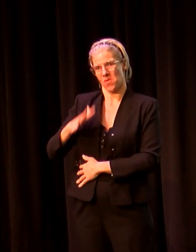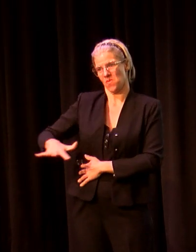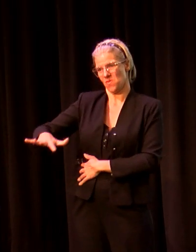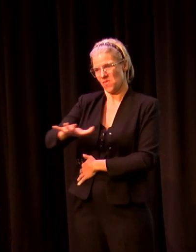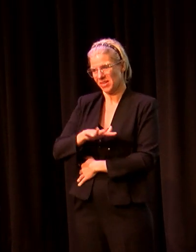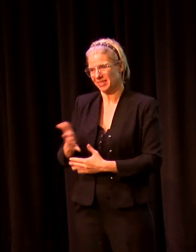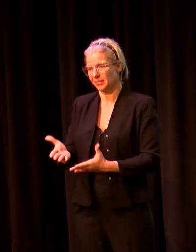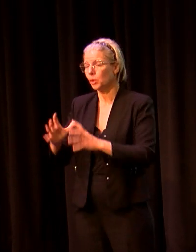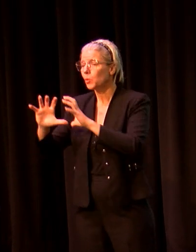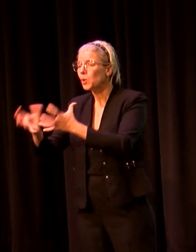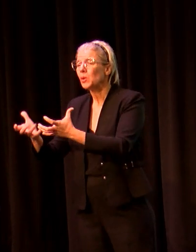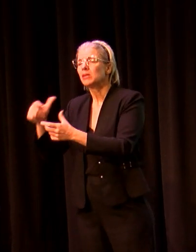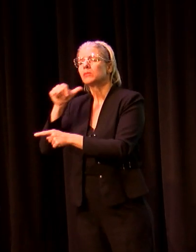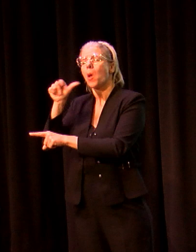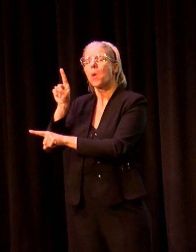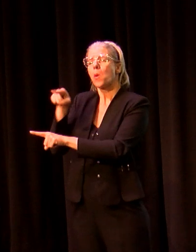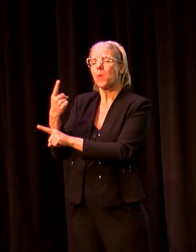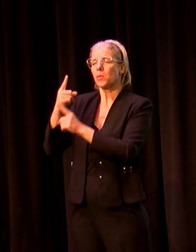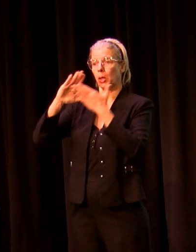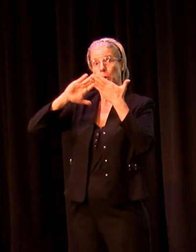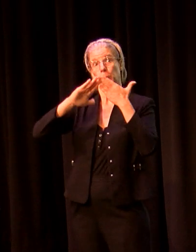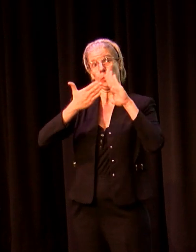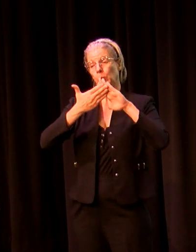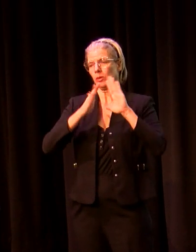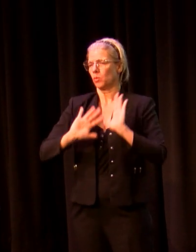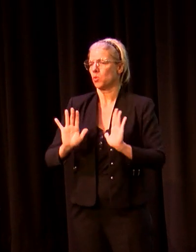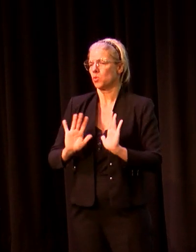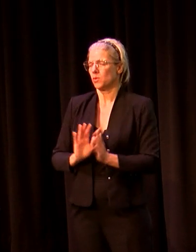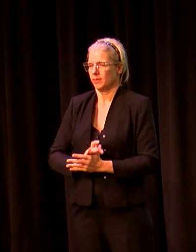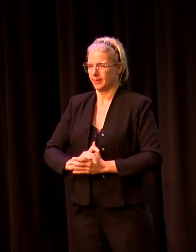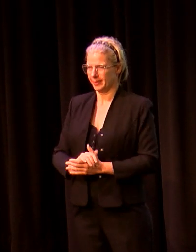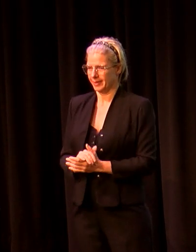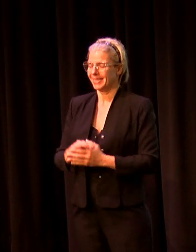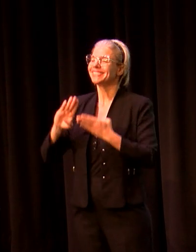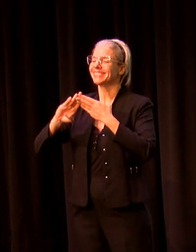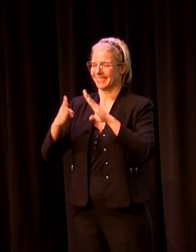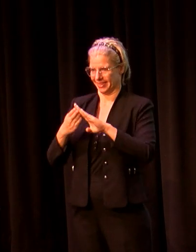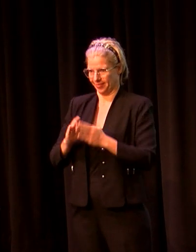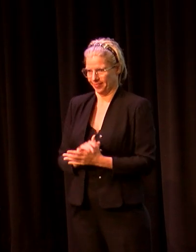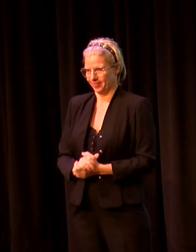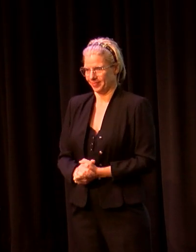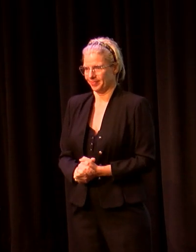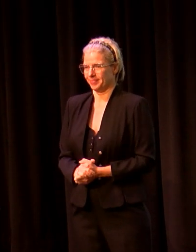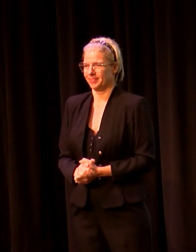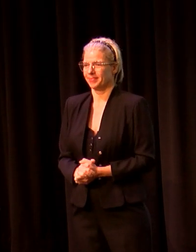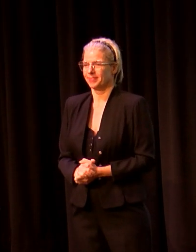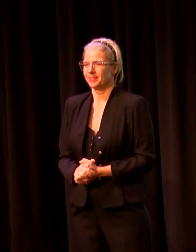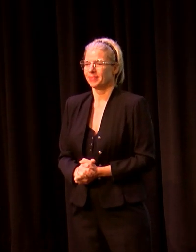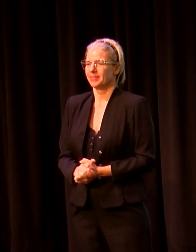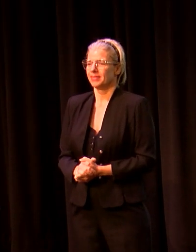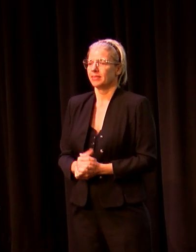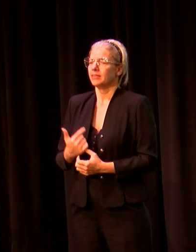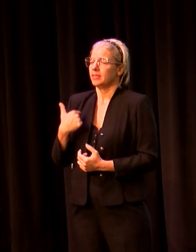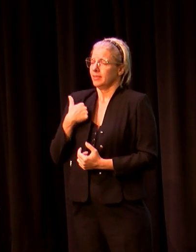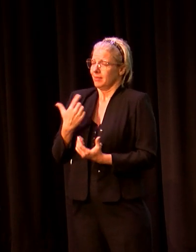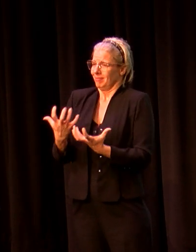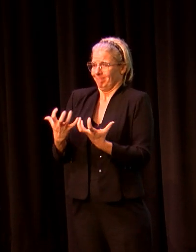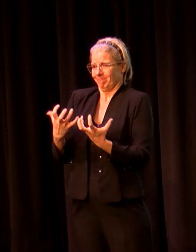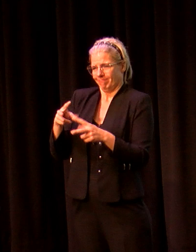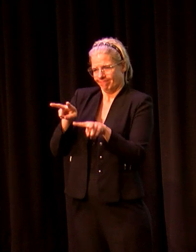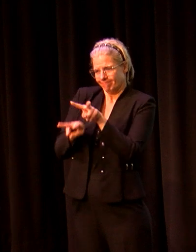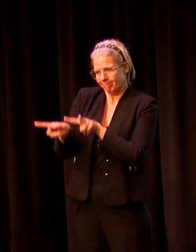activity. Second, we would endorse the provision and perhaps even